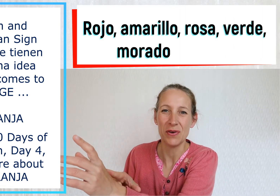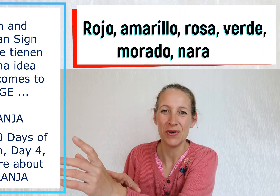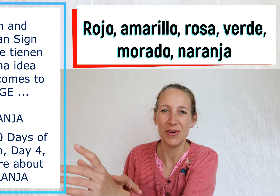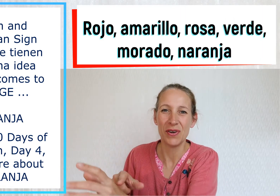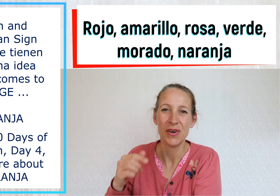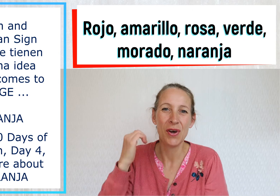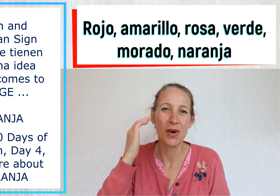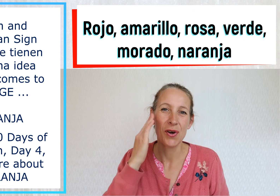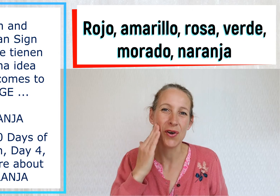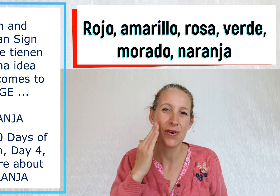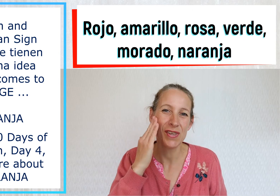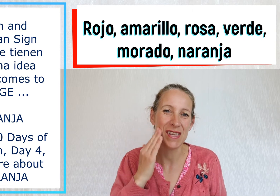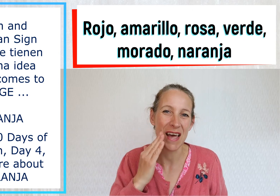amarillo, rosa,